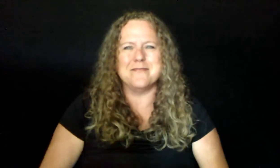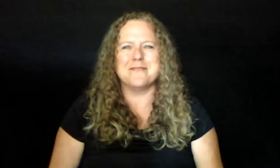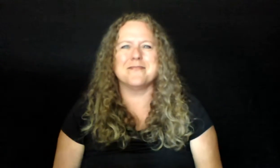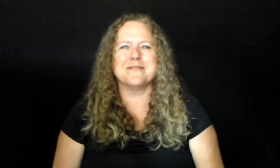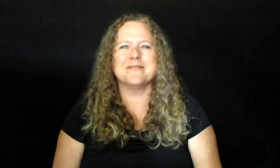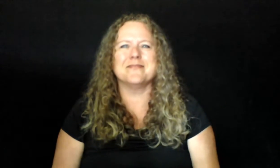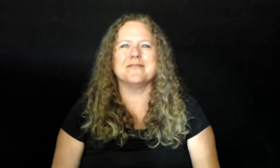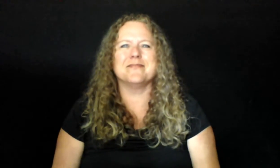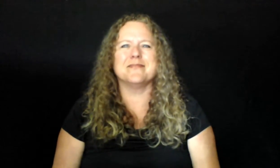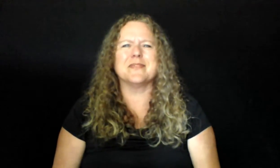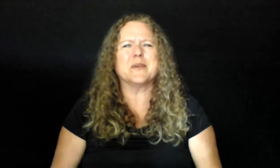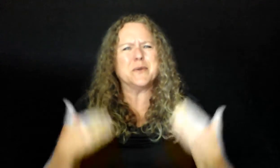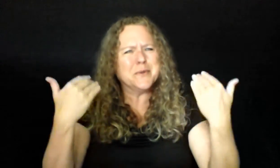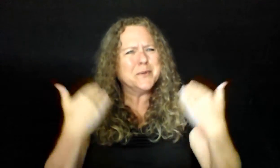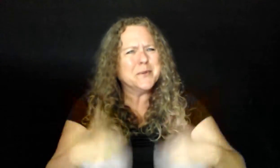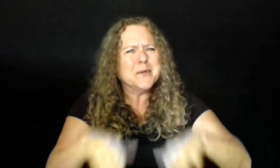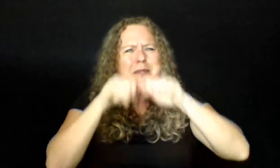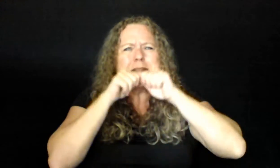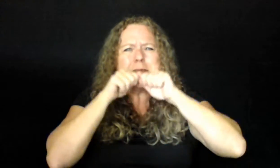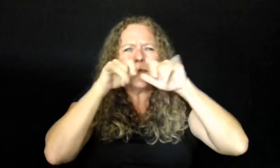It is such a blessing to be together in this place.